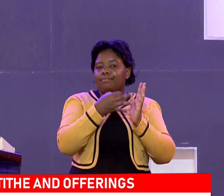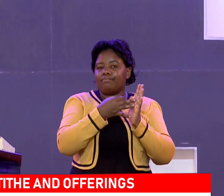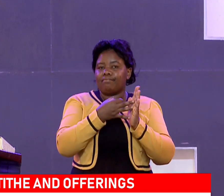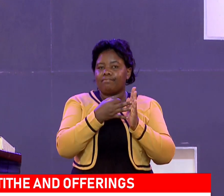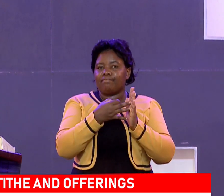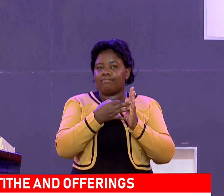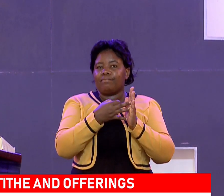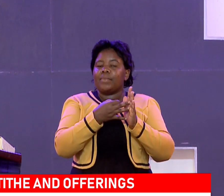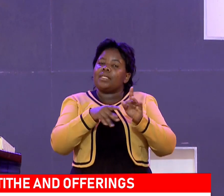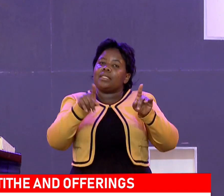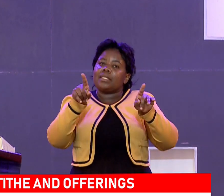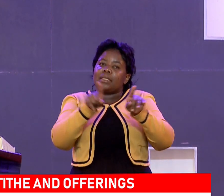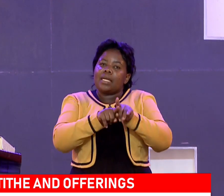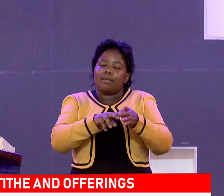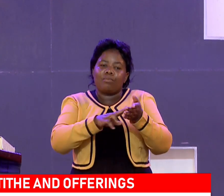thirdly, they are the